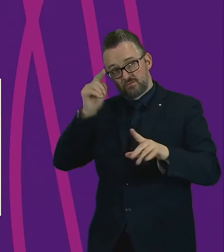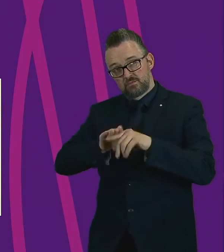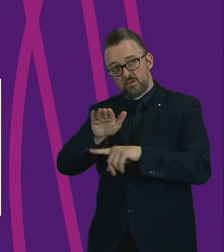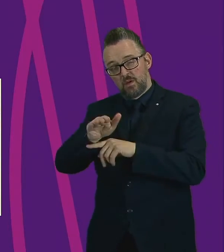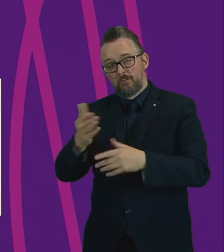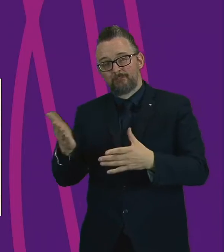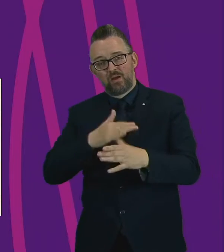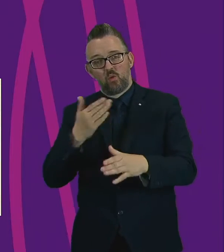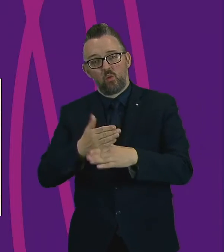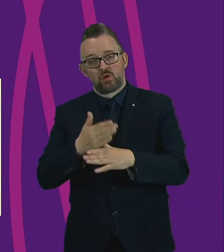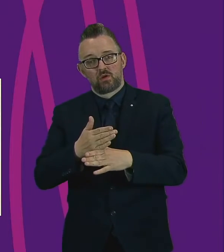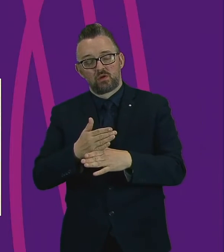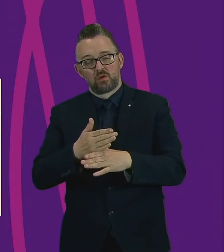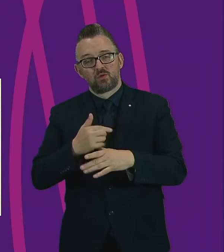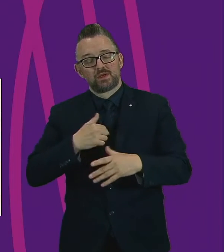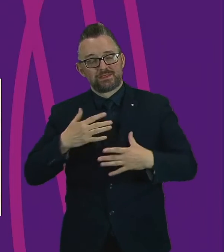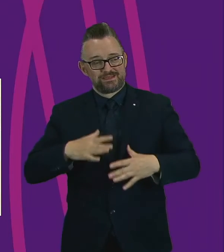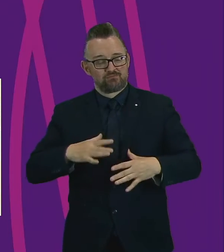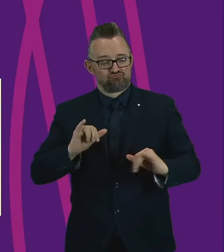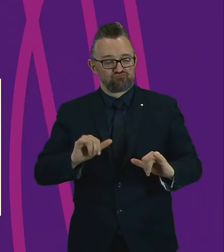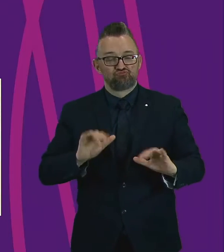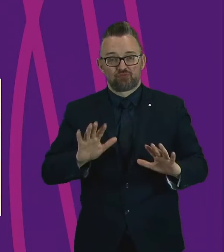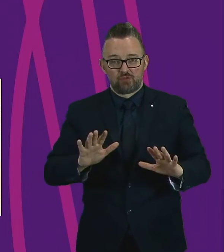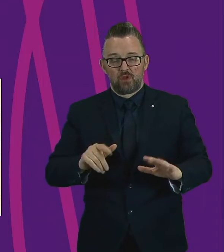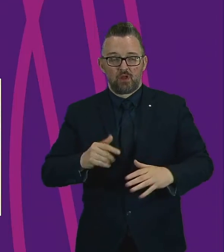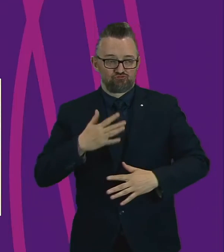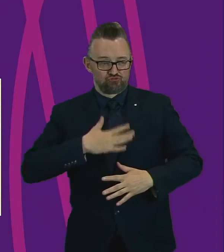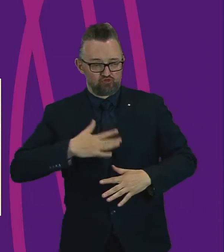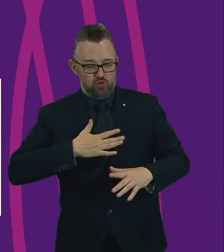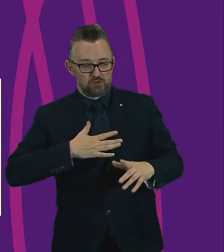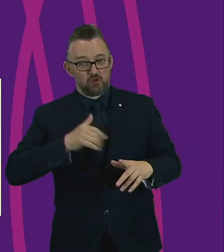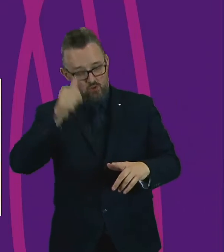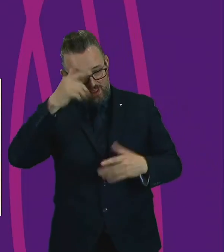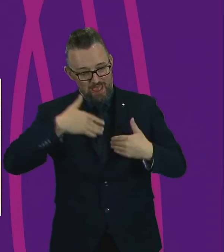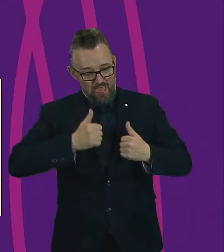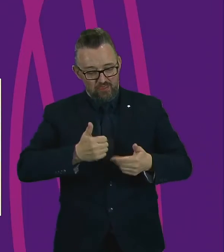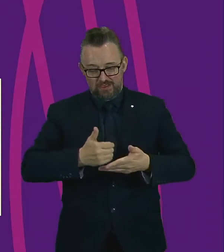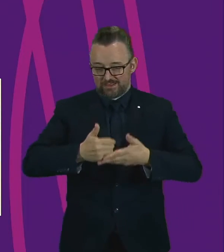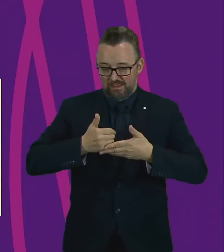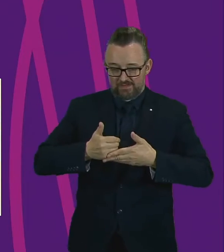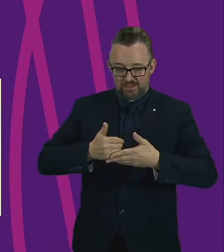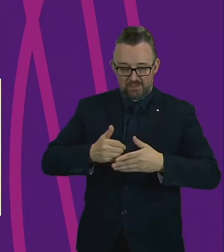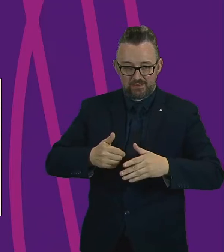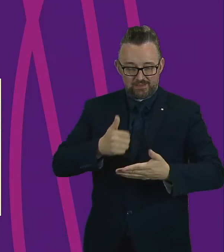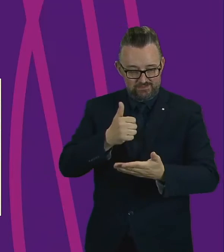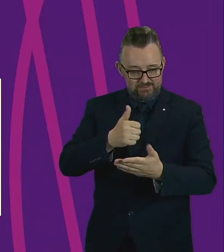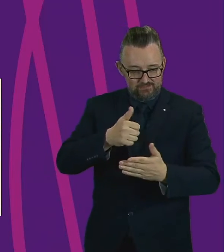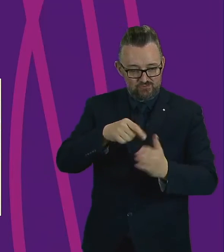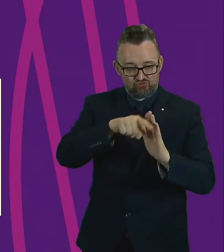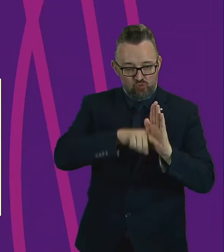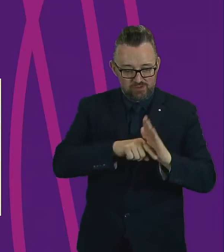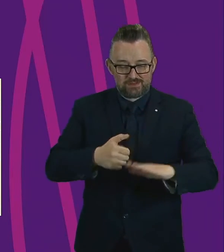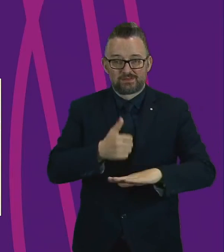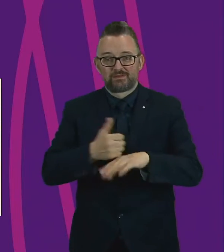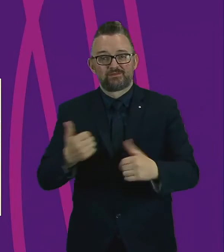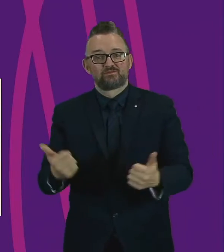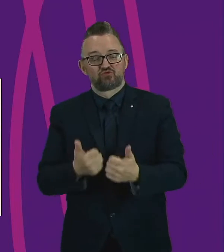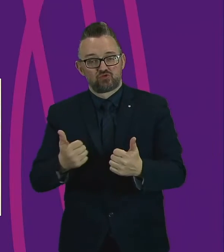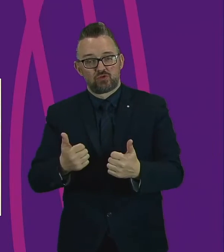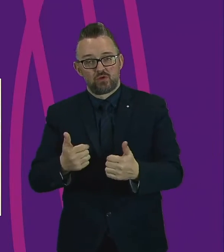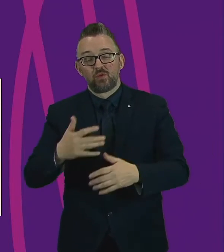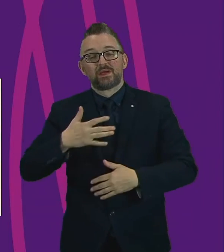all need to be reassured that the right health and safety measures are in place and are enforceable. And to do this, we need a health